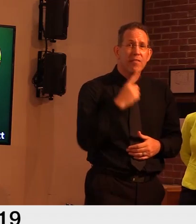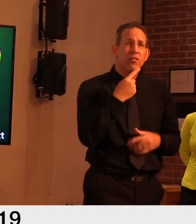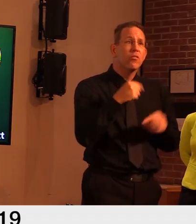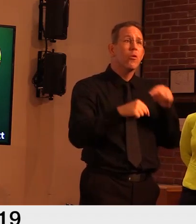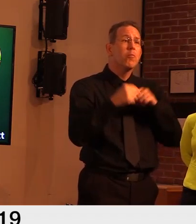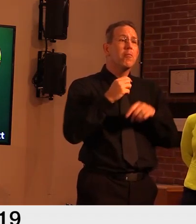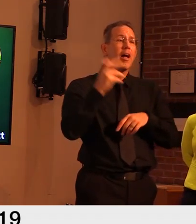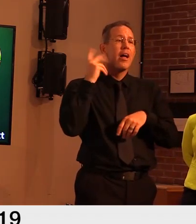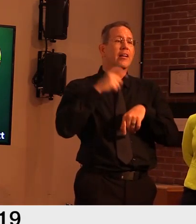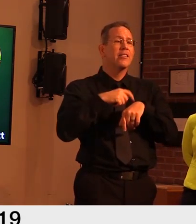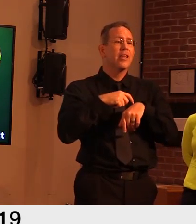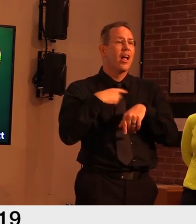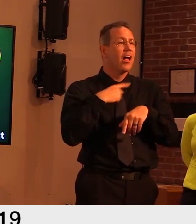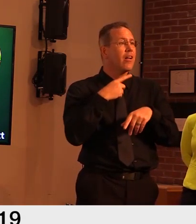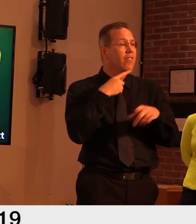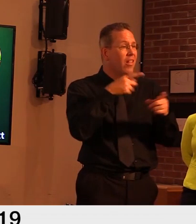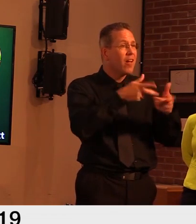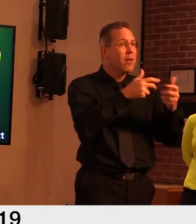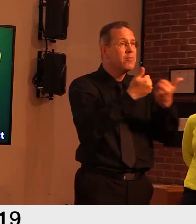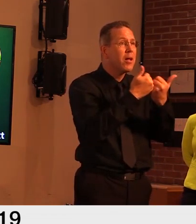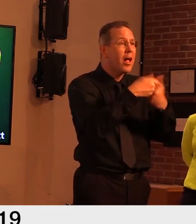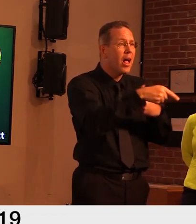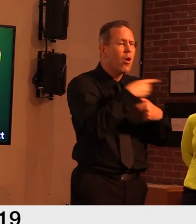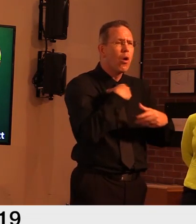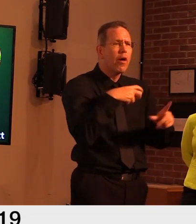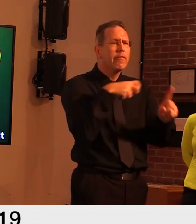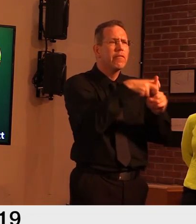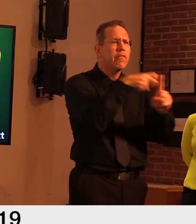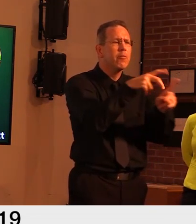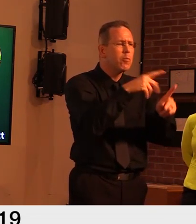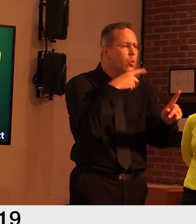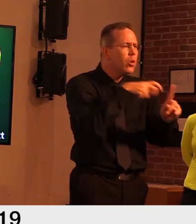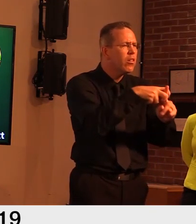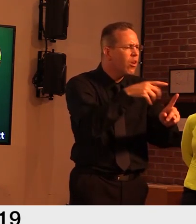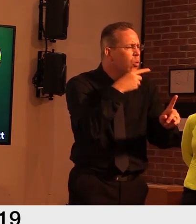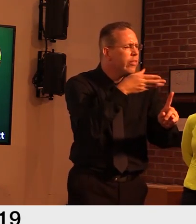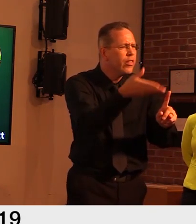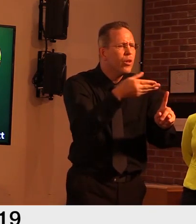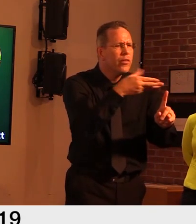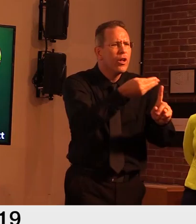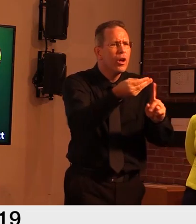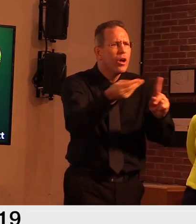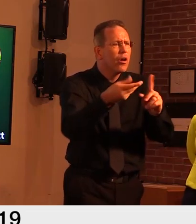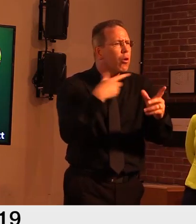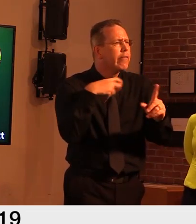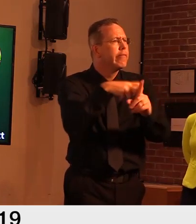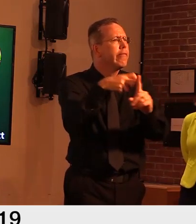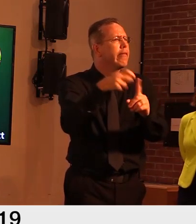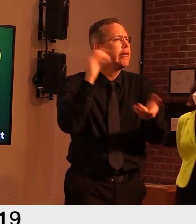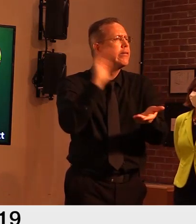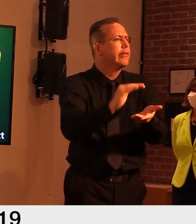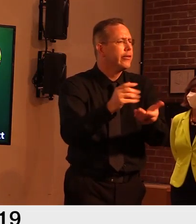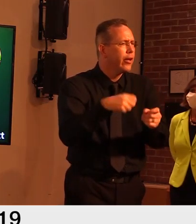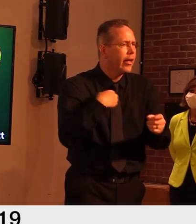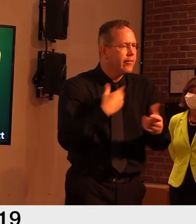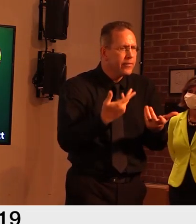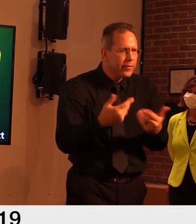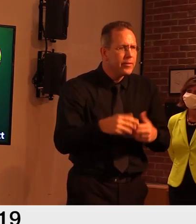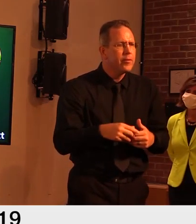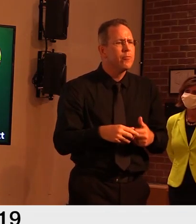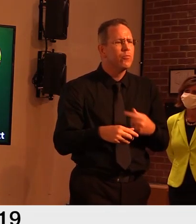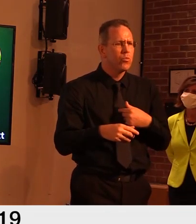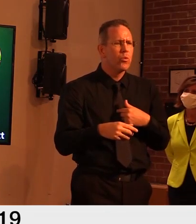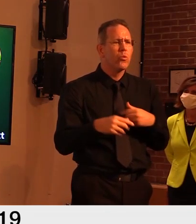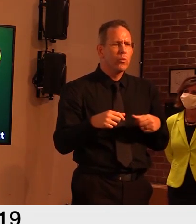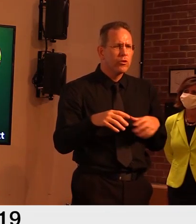was a very different point in time and a very different set of circumstances. The good news is, whether we had been even